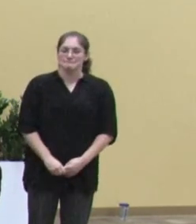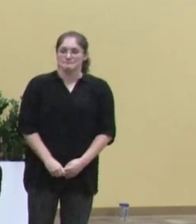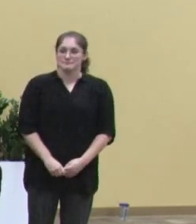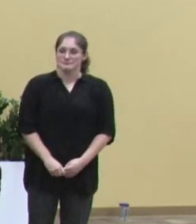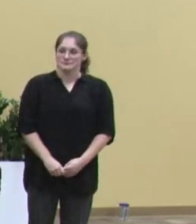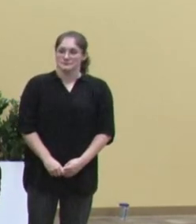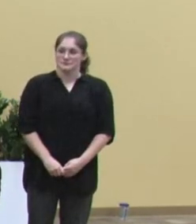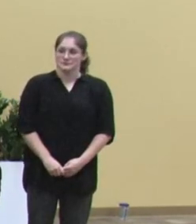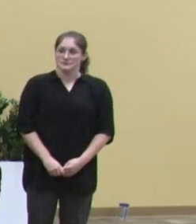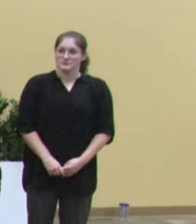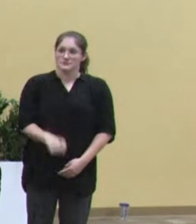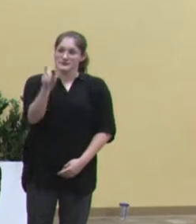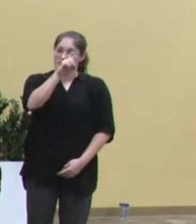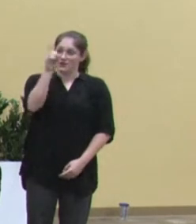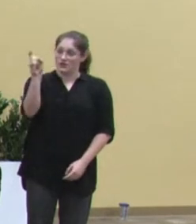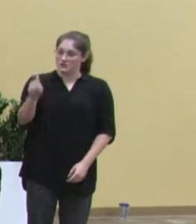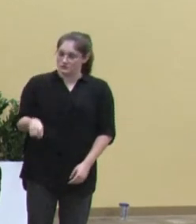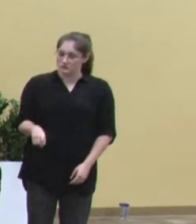Texas